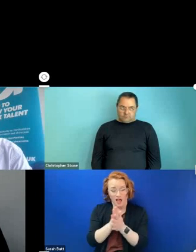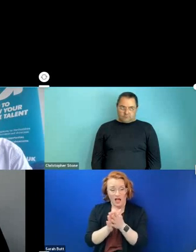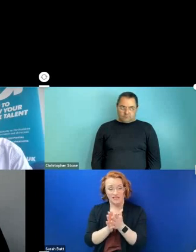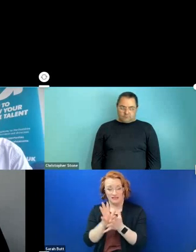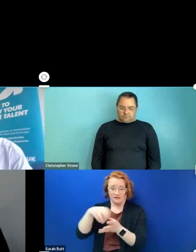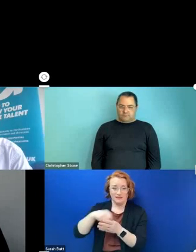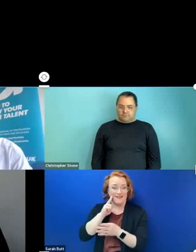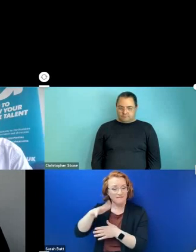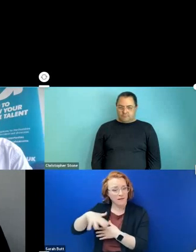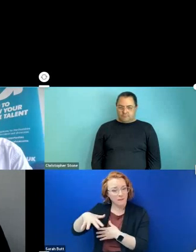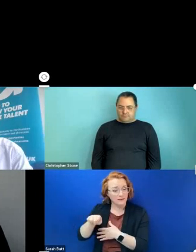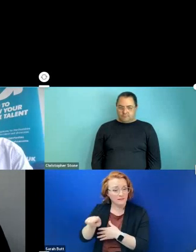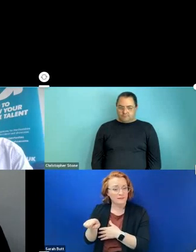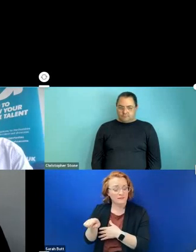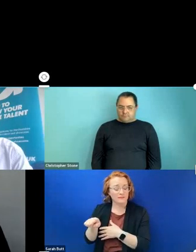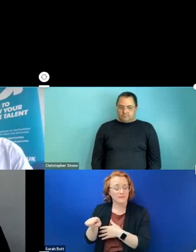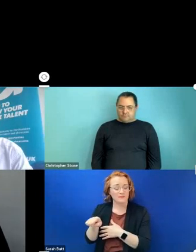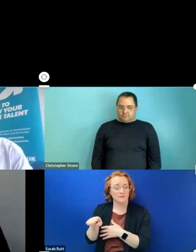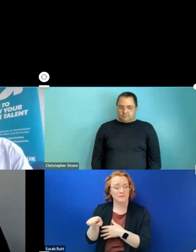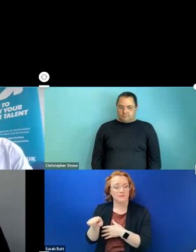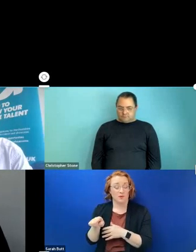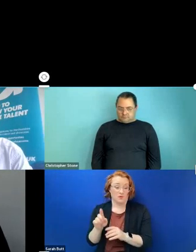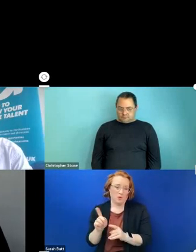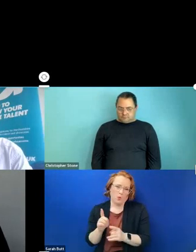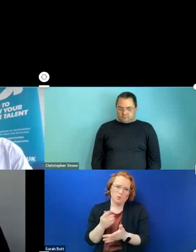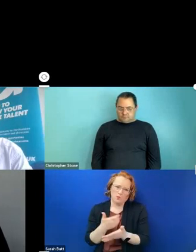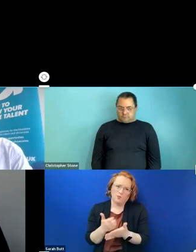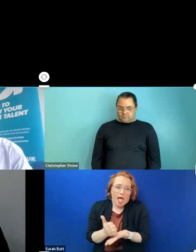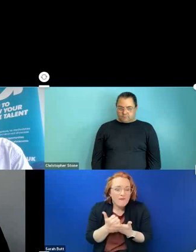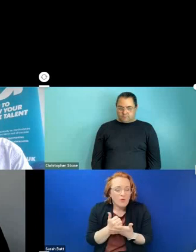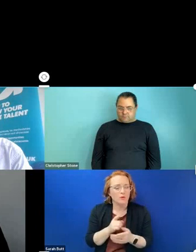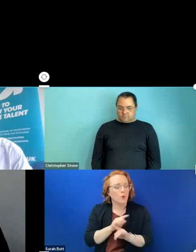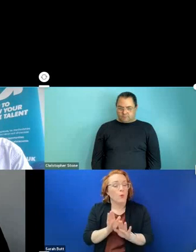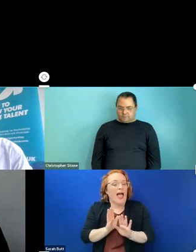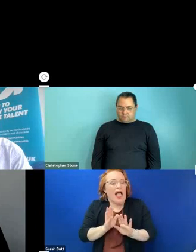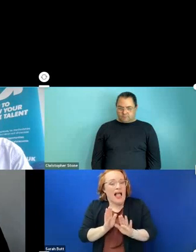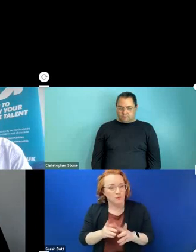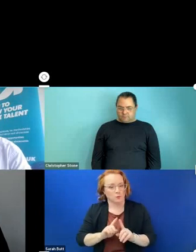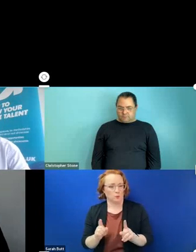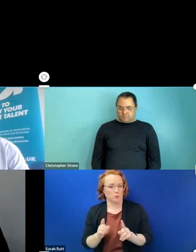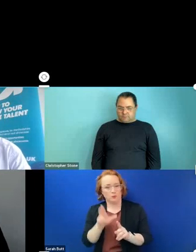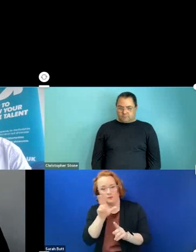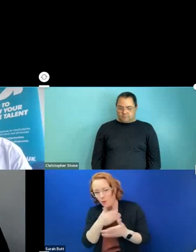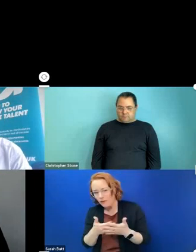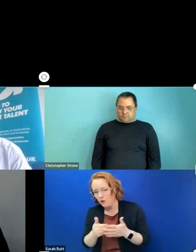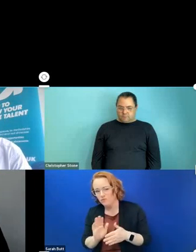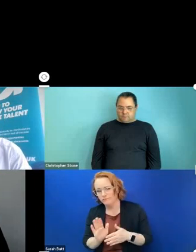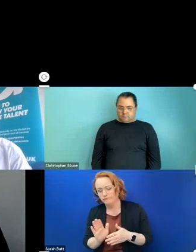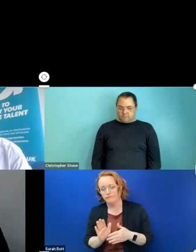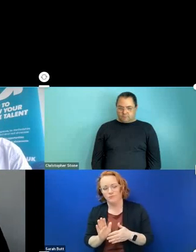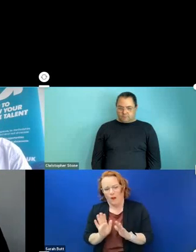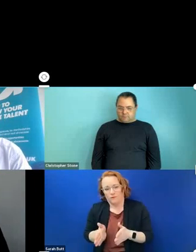in the deaf family as well. So that's always helpful. It's not a necessity though. So you don't have to be able